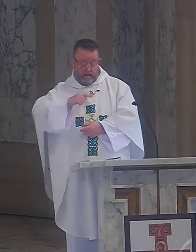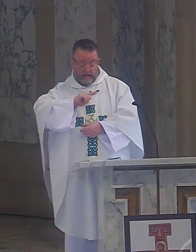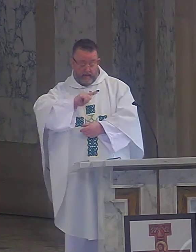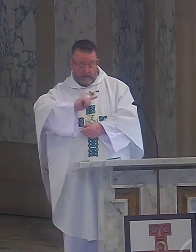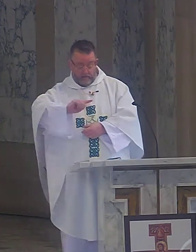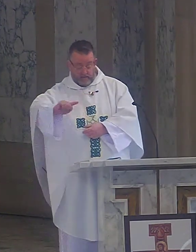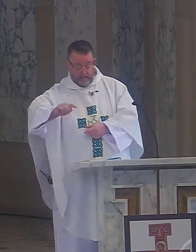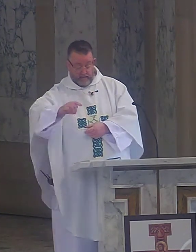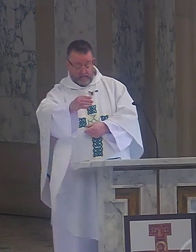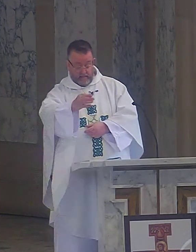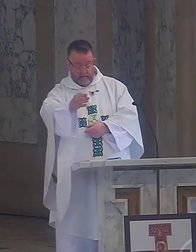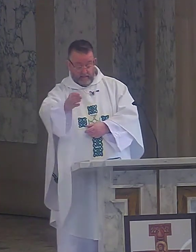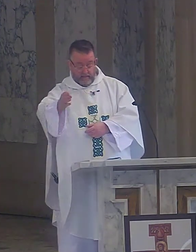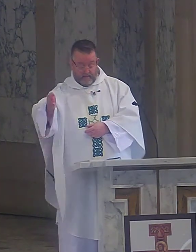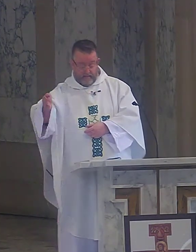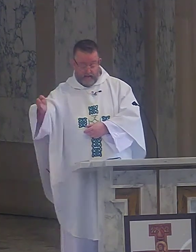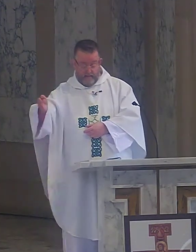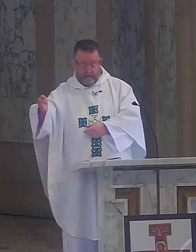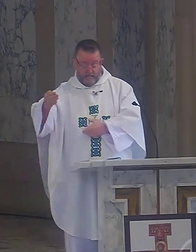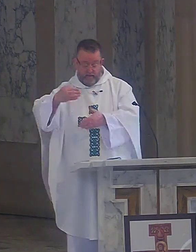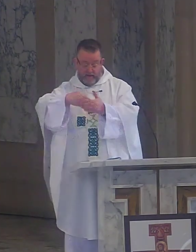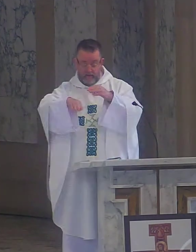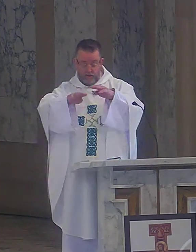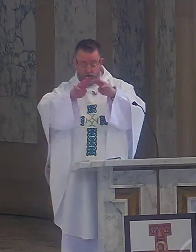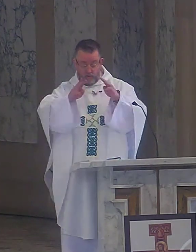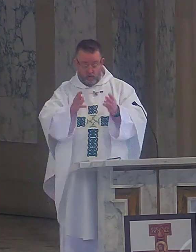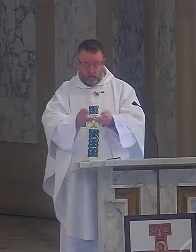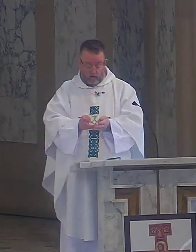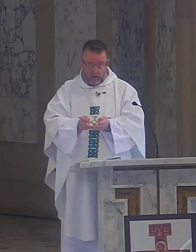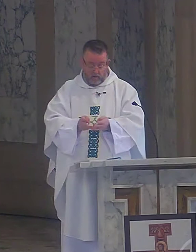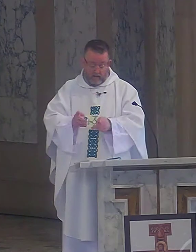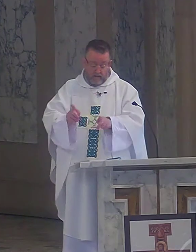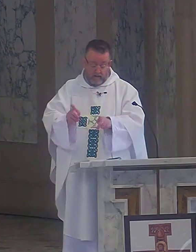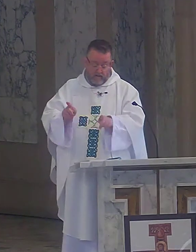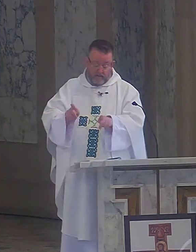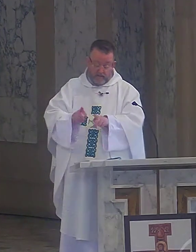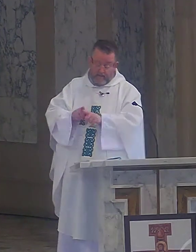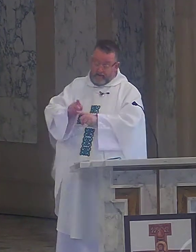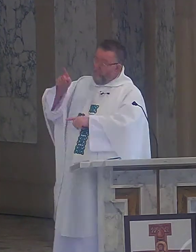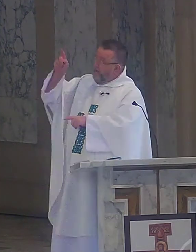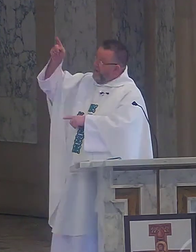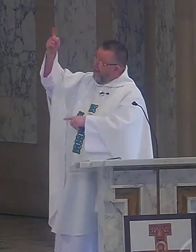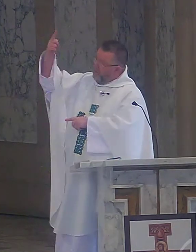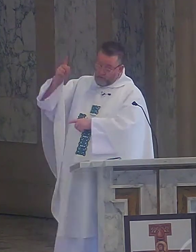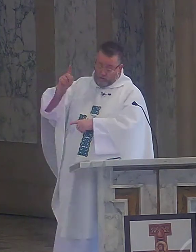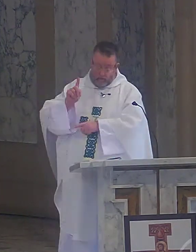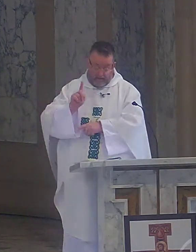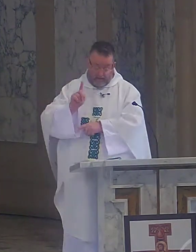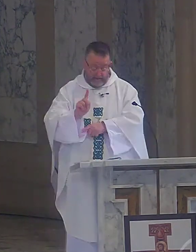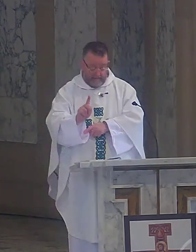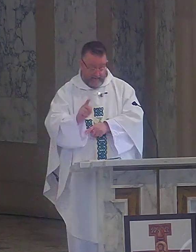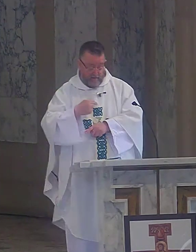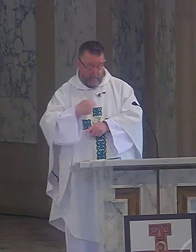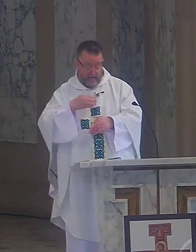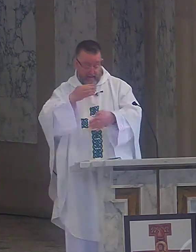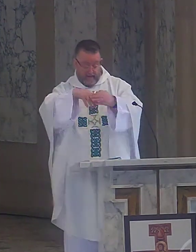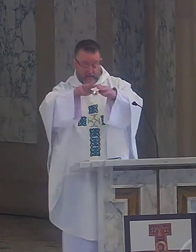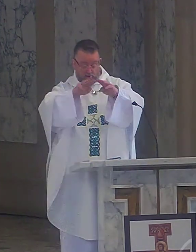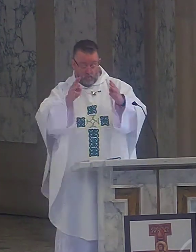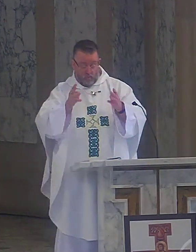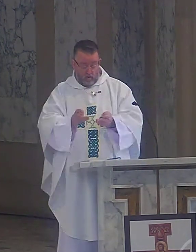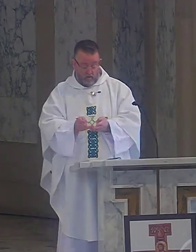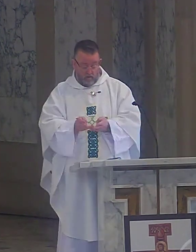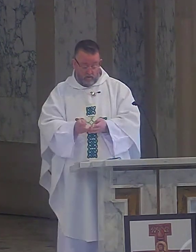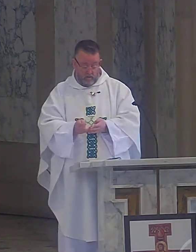I have sent them into the world the same as you sent me into